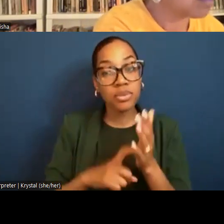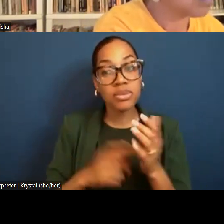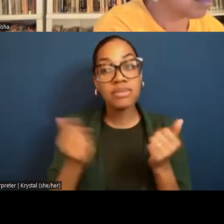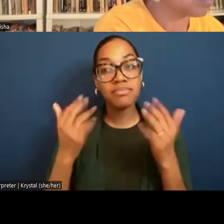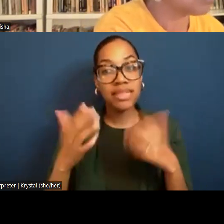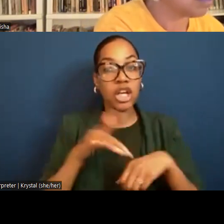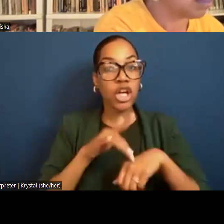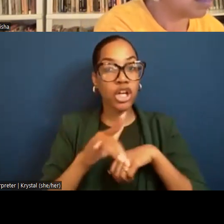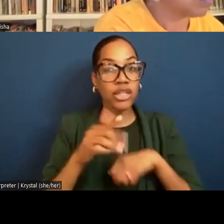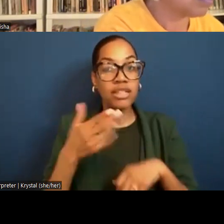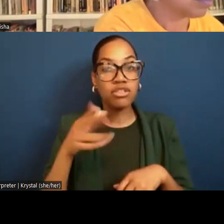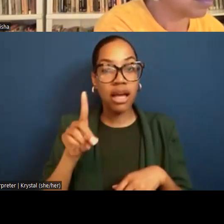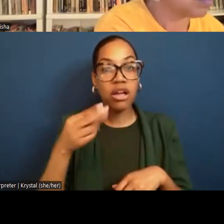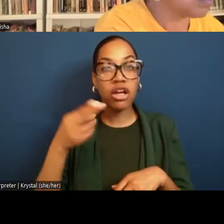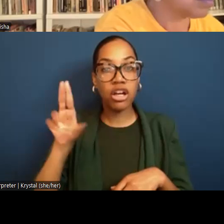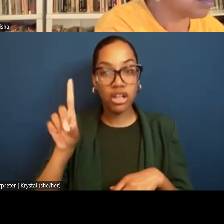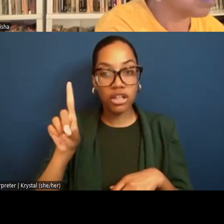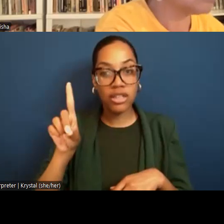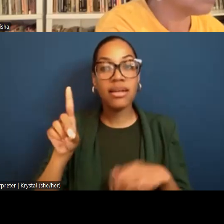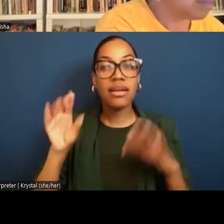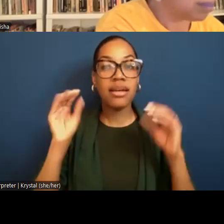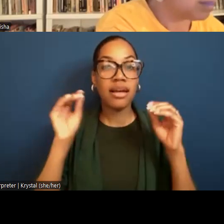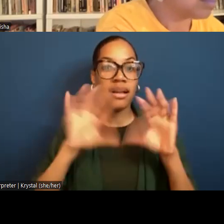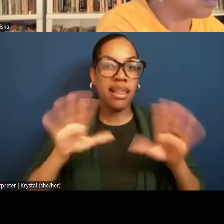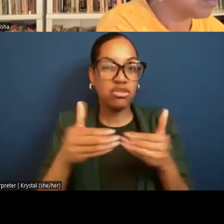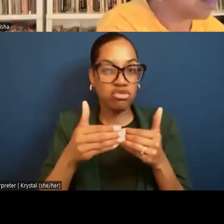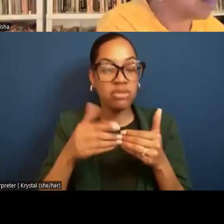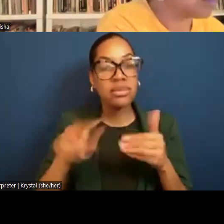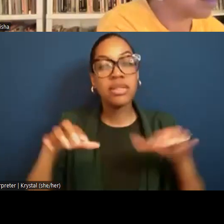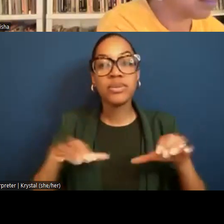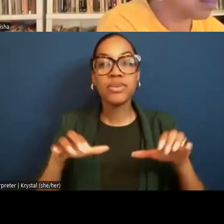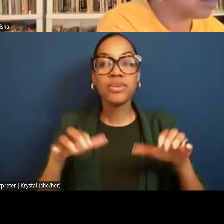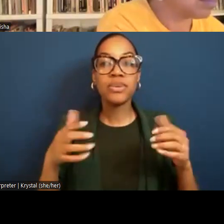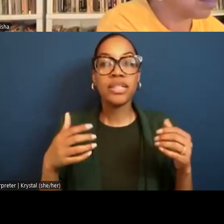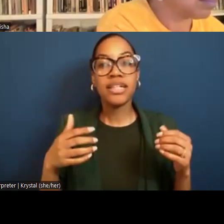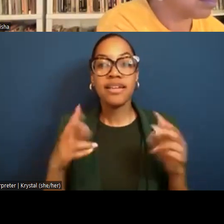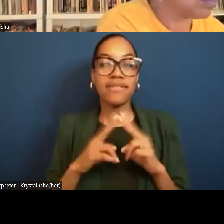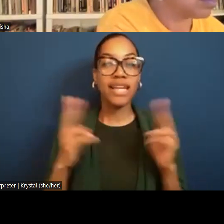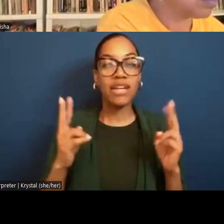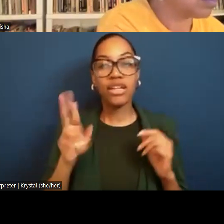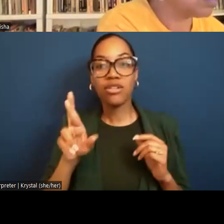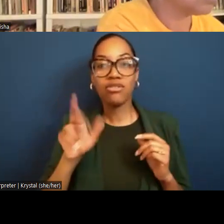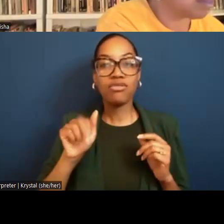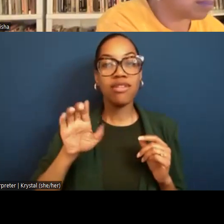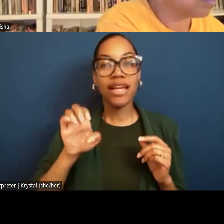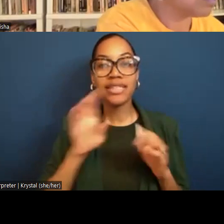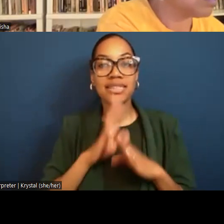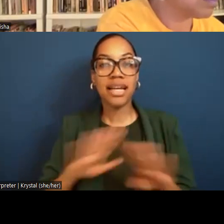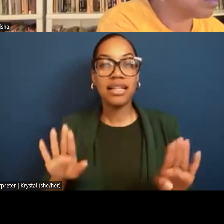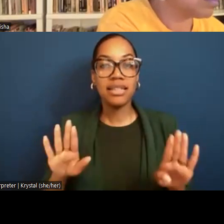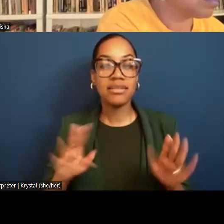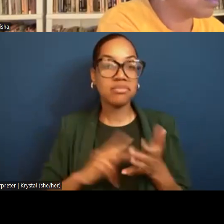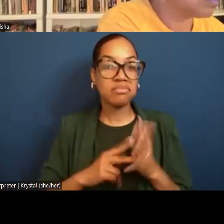have been racism light, very much in the person-to-person phenomenon that you mentioned,